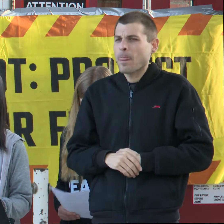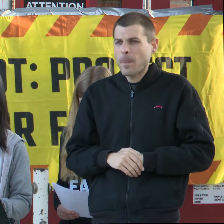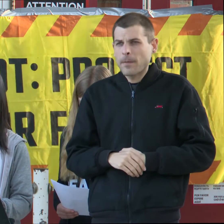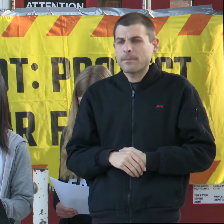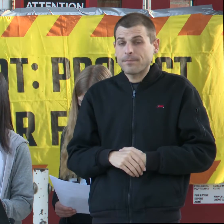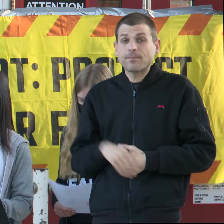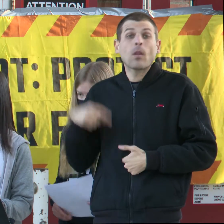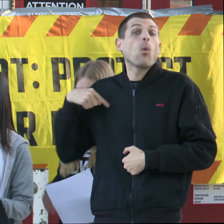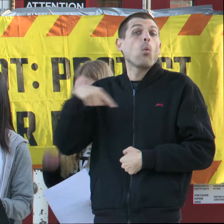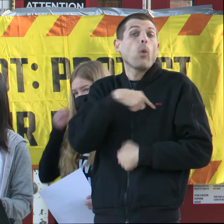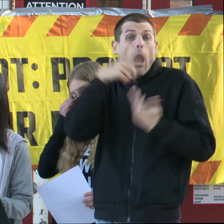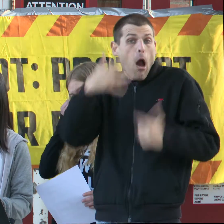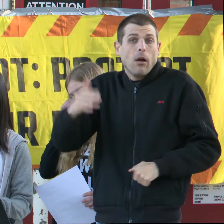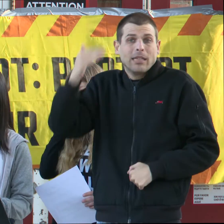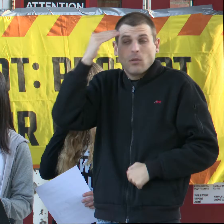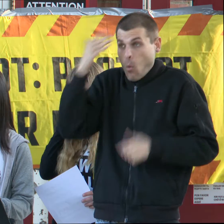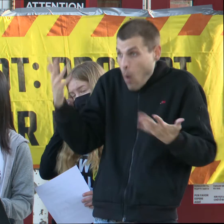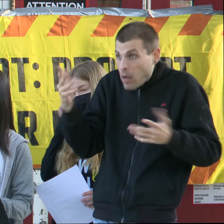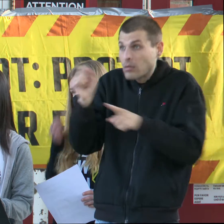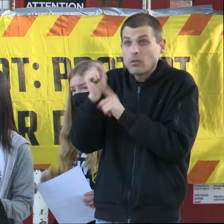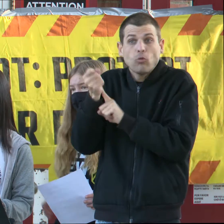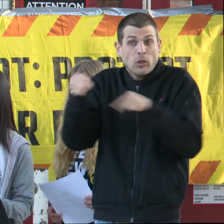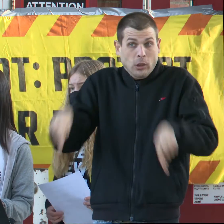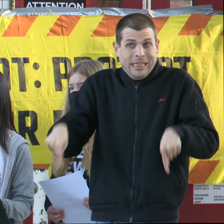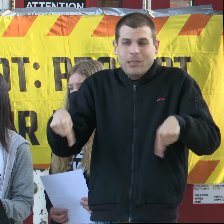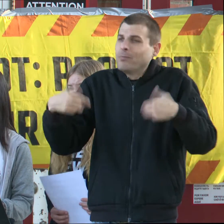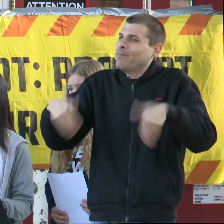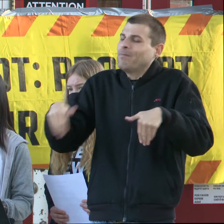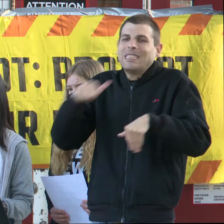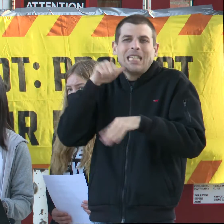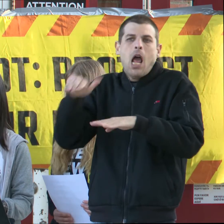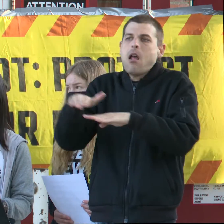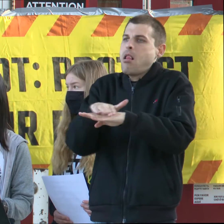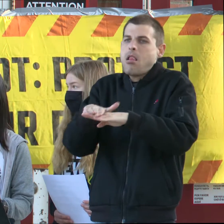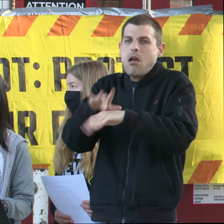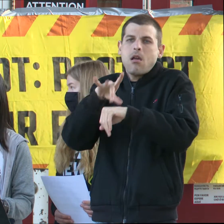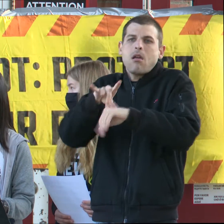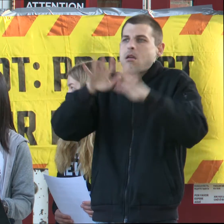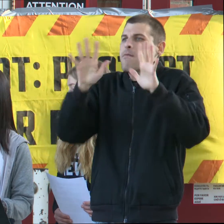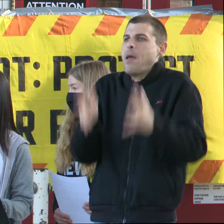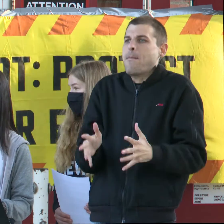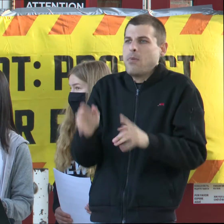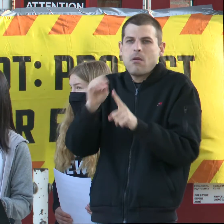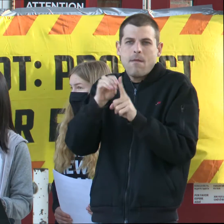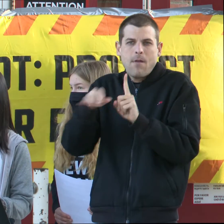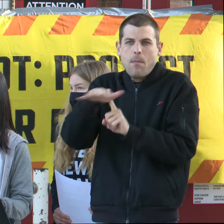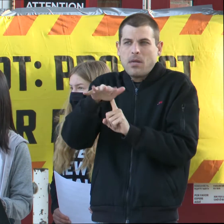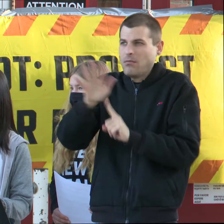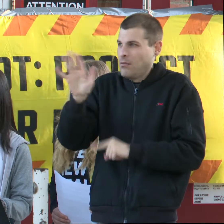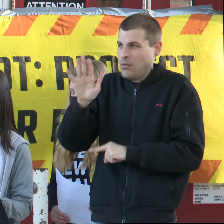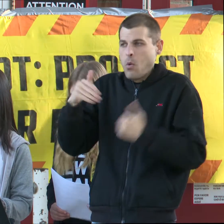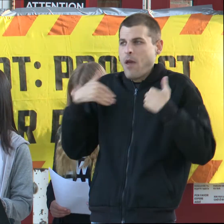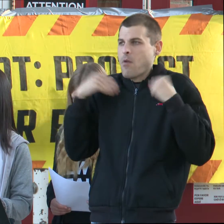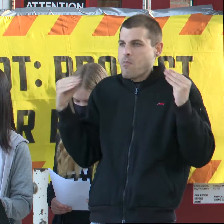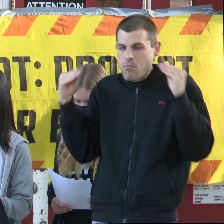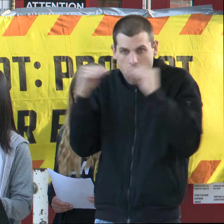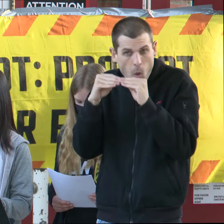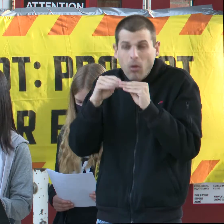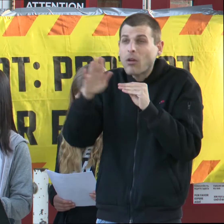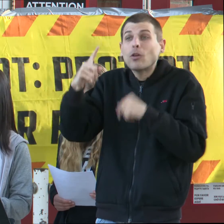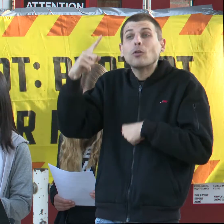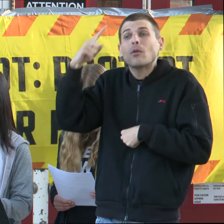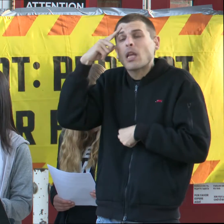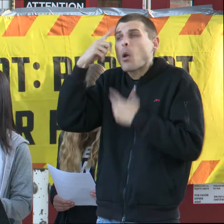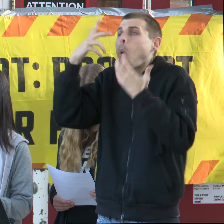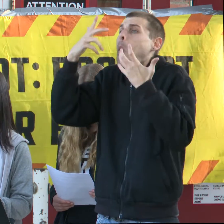We also know that the situation at Tubman is a lot more than just an environmental problem. We know it's not a coincidence that the